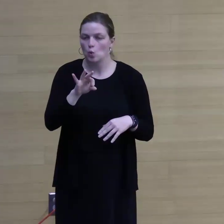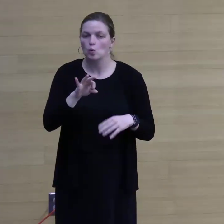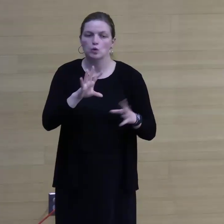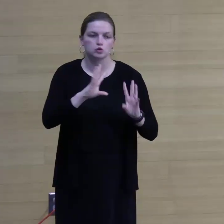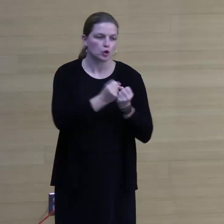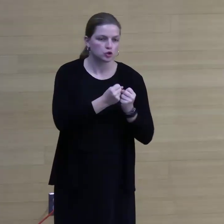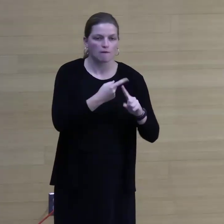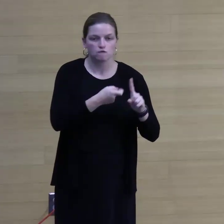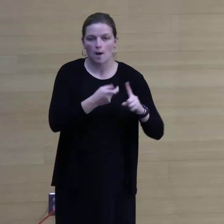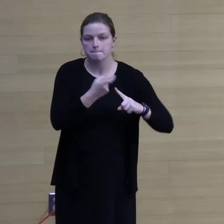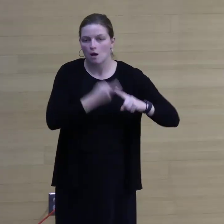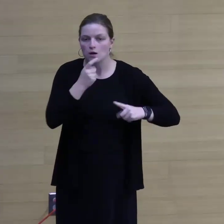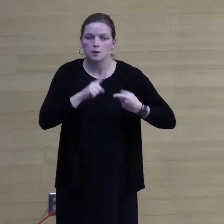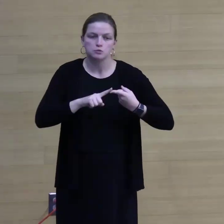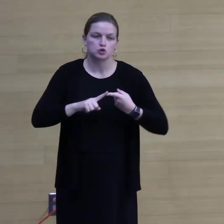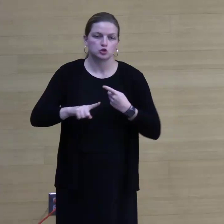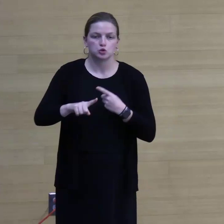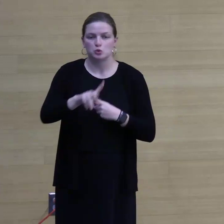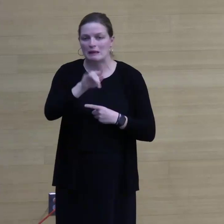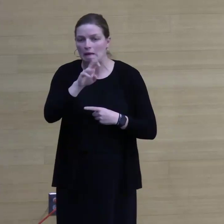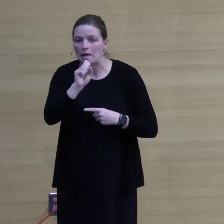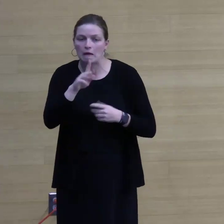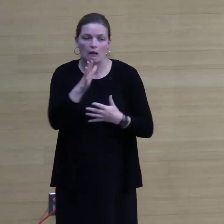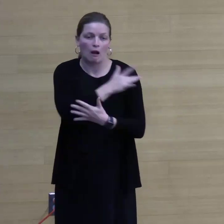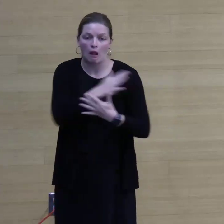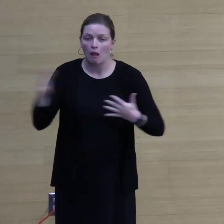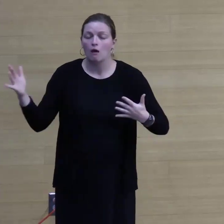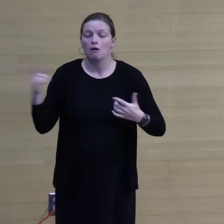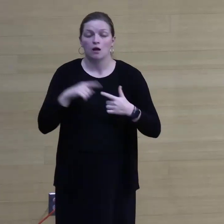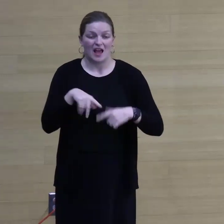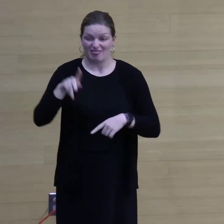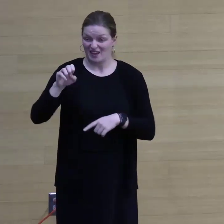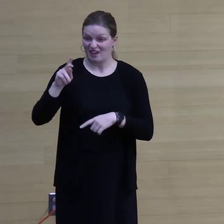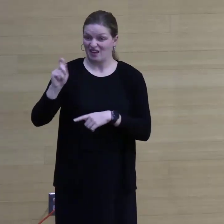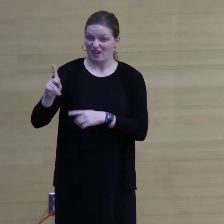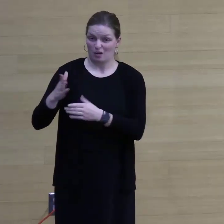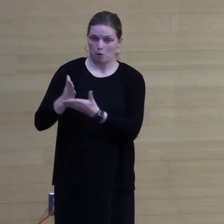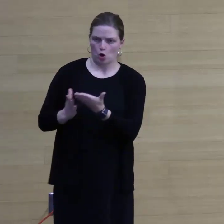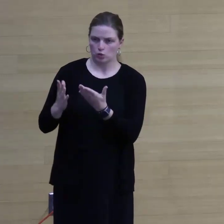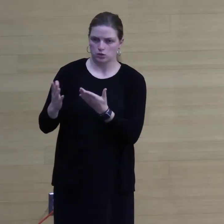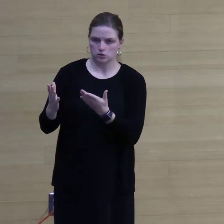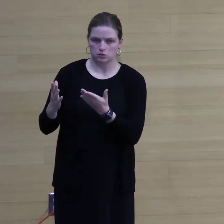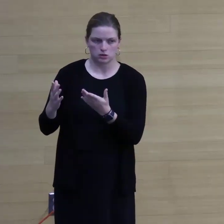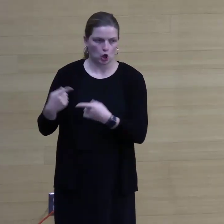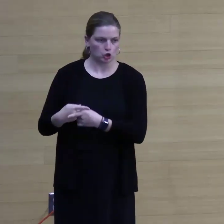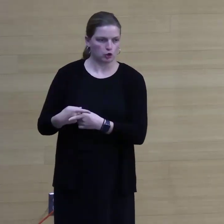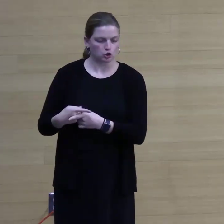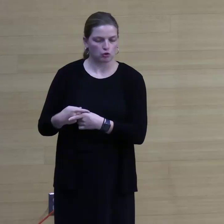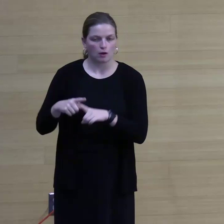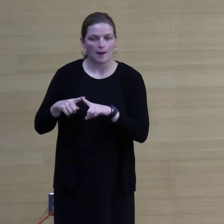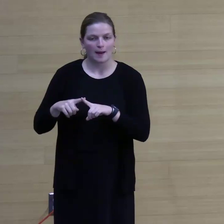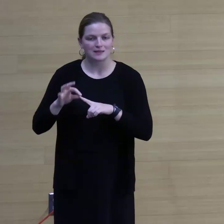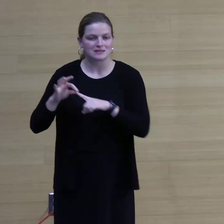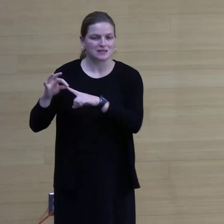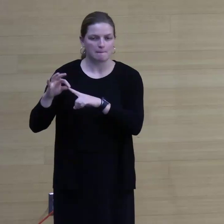everything from condoms to kink and everything in between. And the kink portion of that proved to be rather controversial, except it